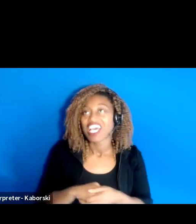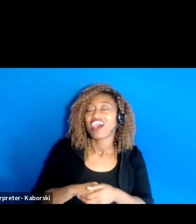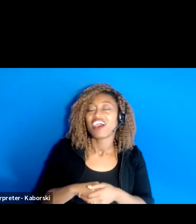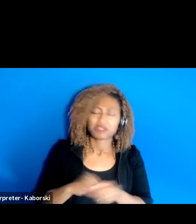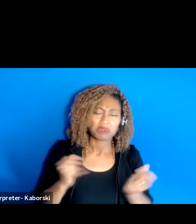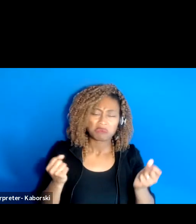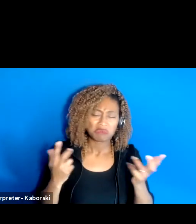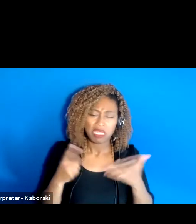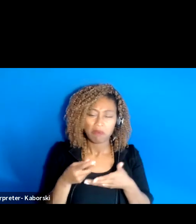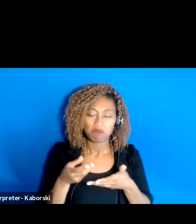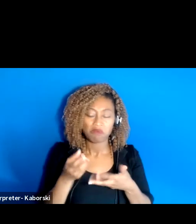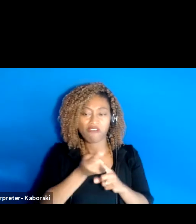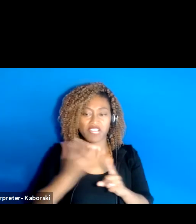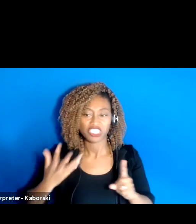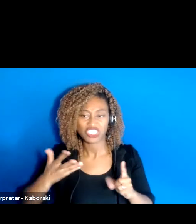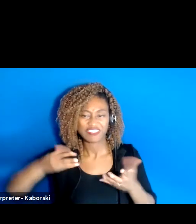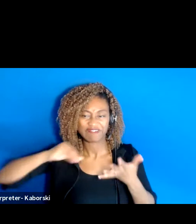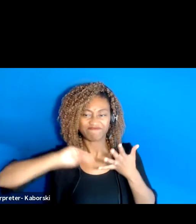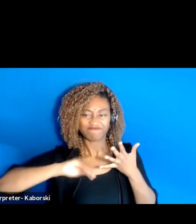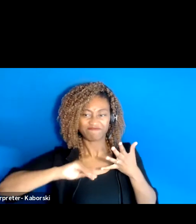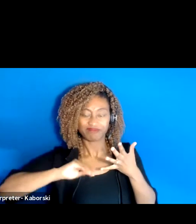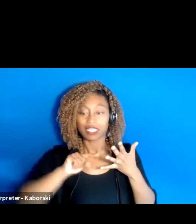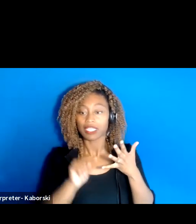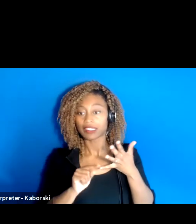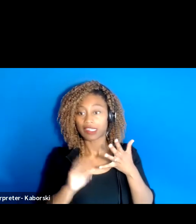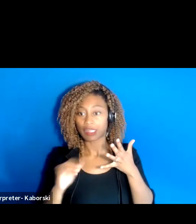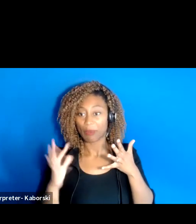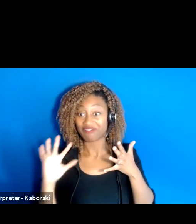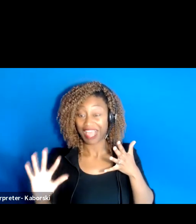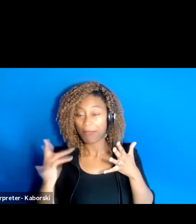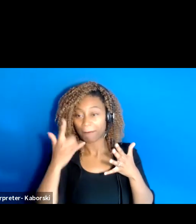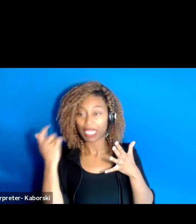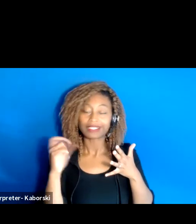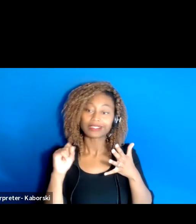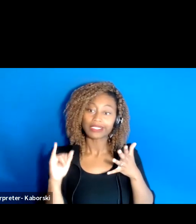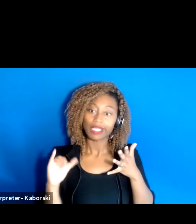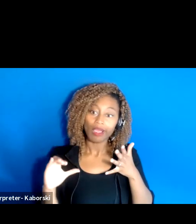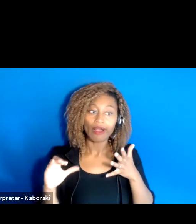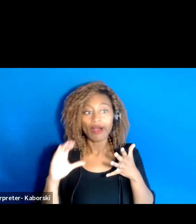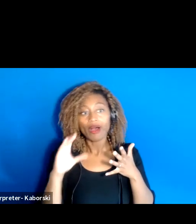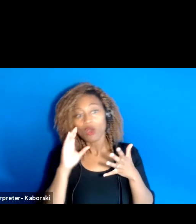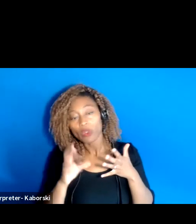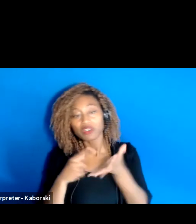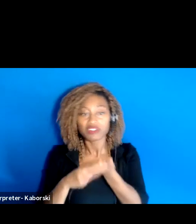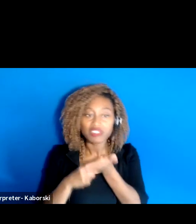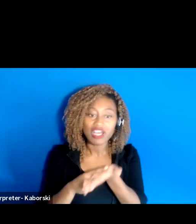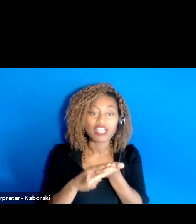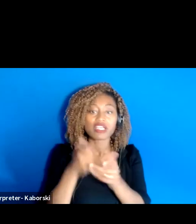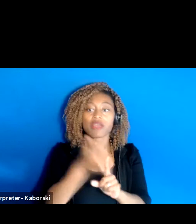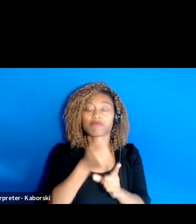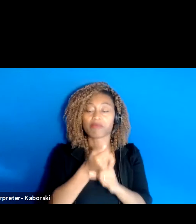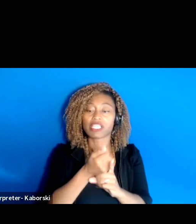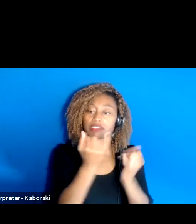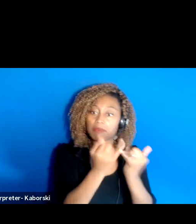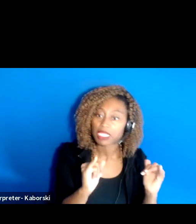it where the silk goes through and talks about how it remains autonomous and how